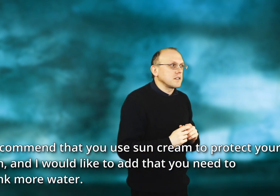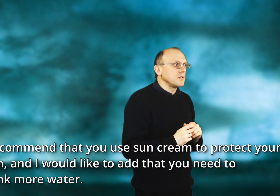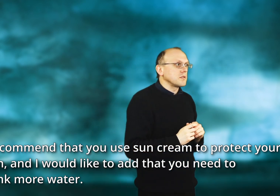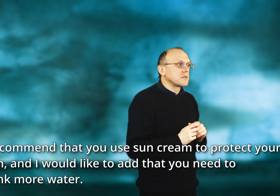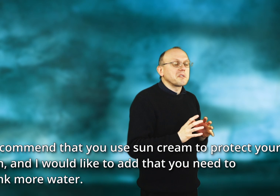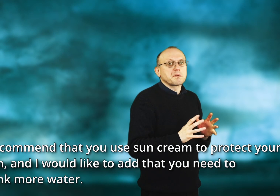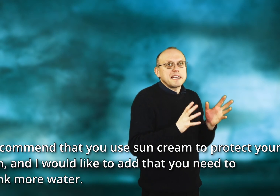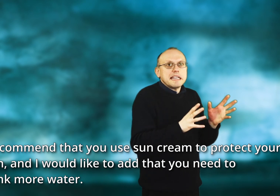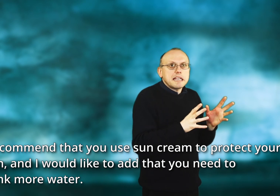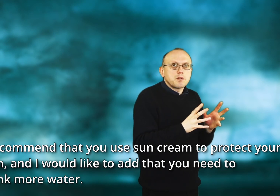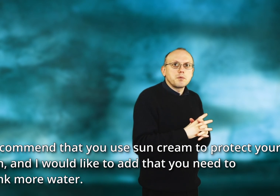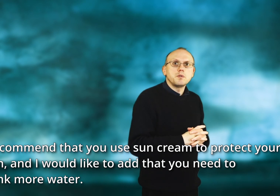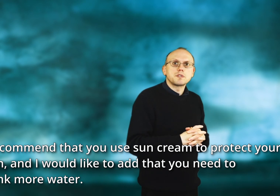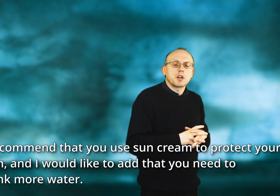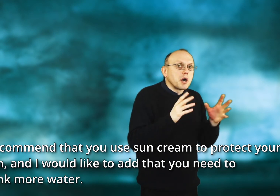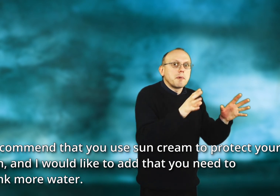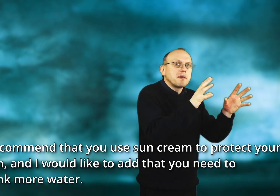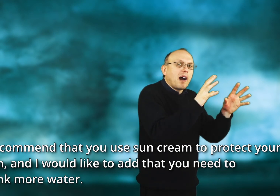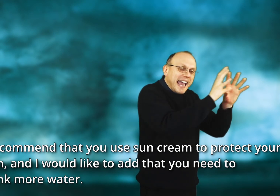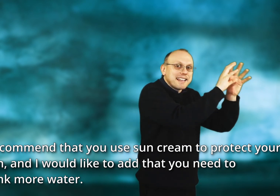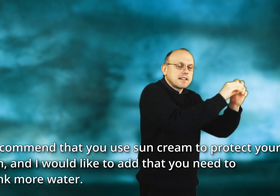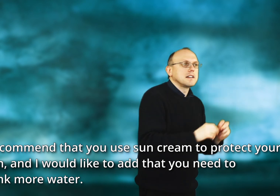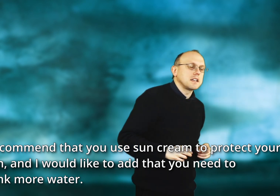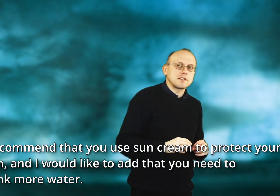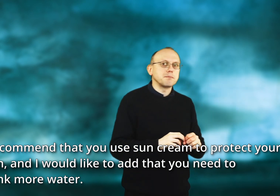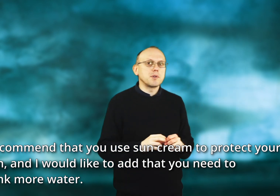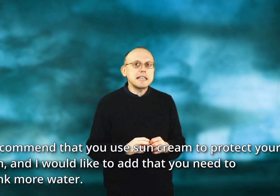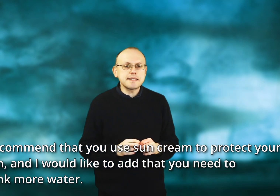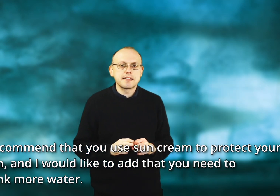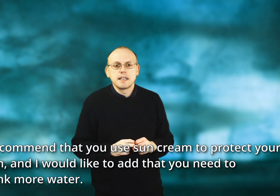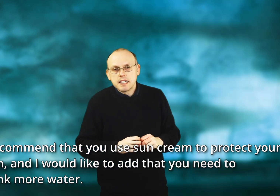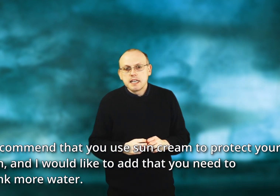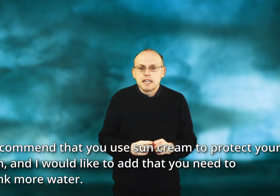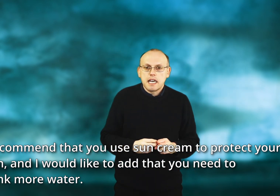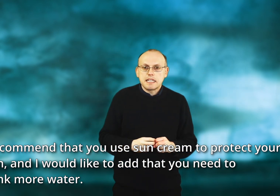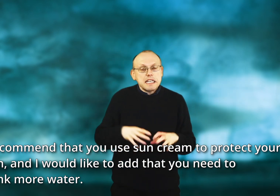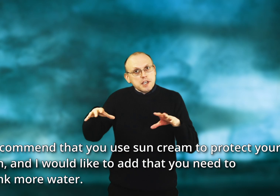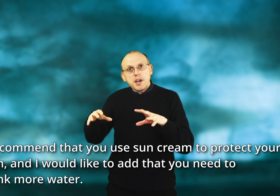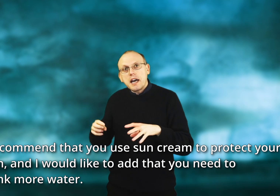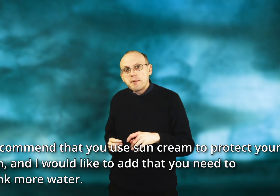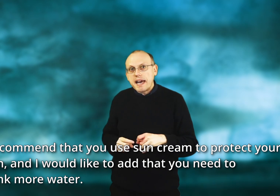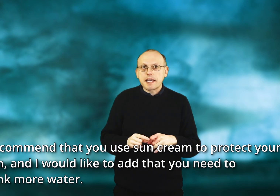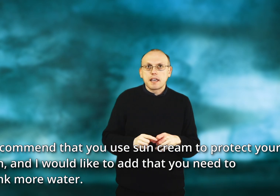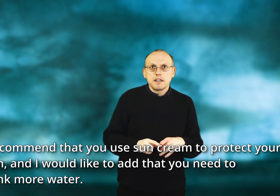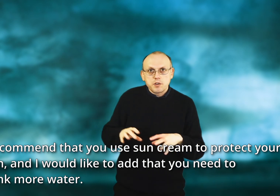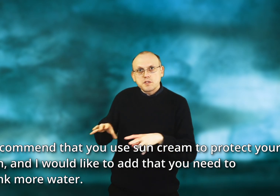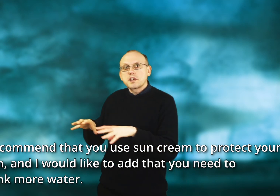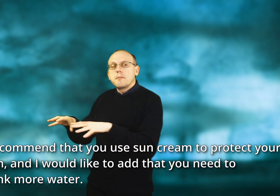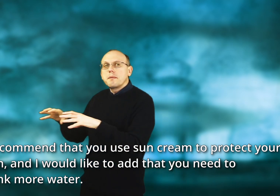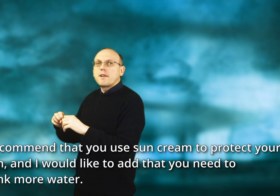you don't really need to use a comma before and in a simple list. And here I'm like, use a comma before and.